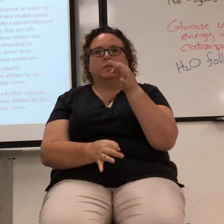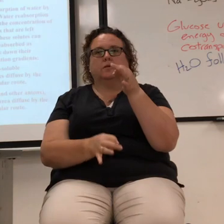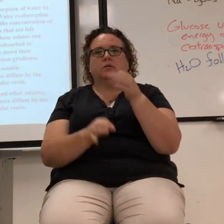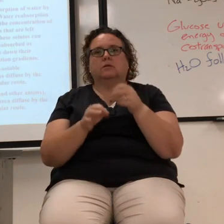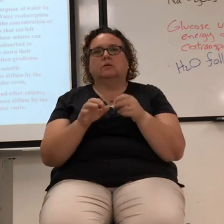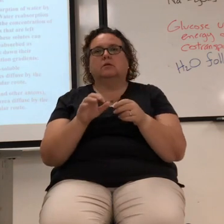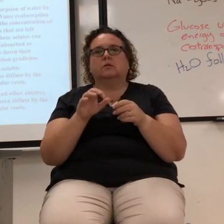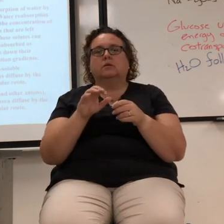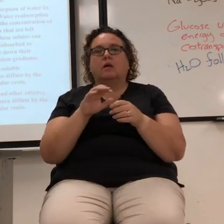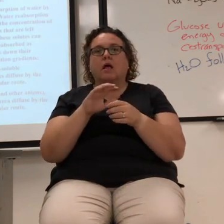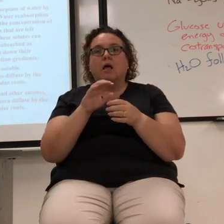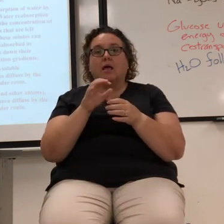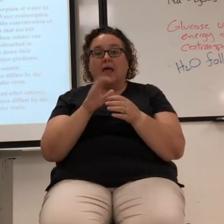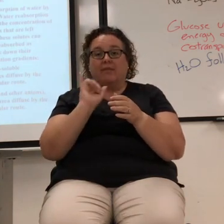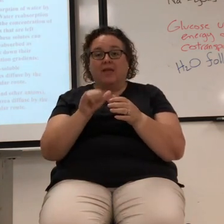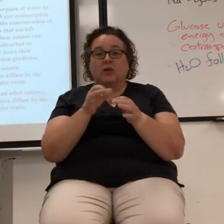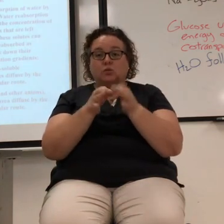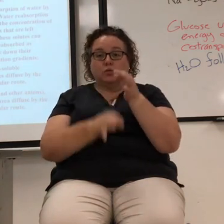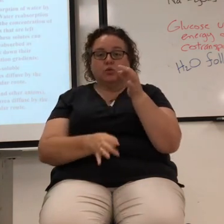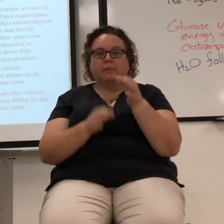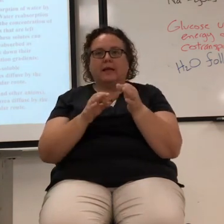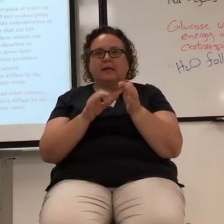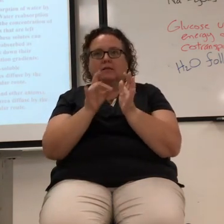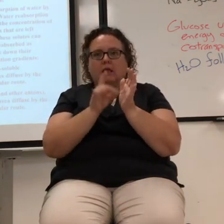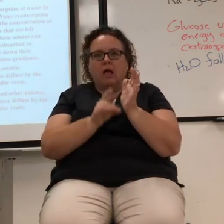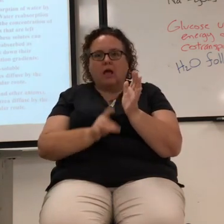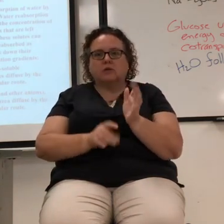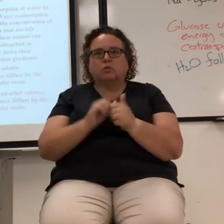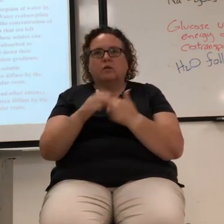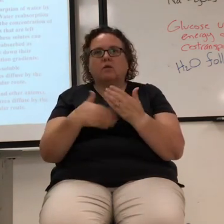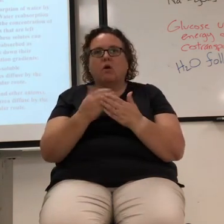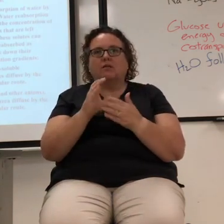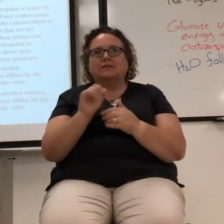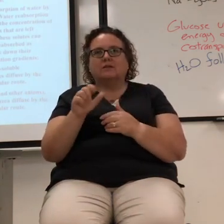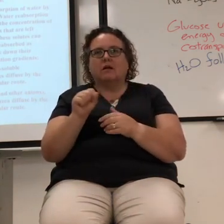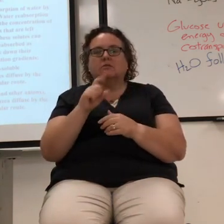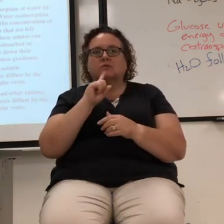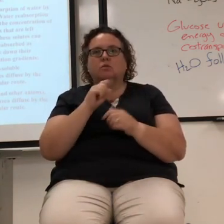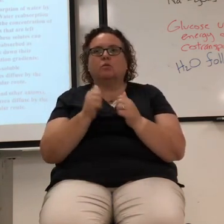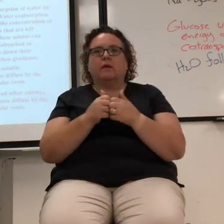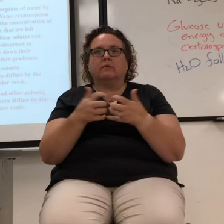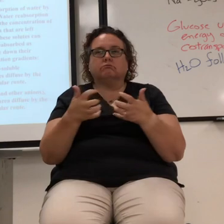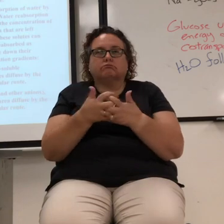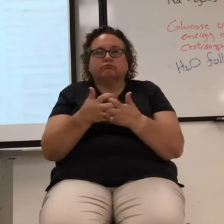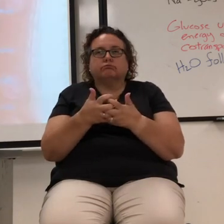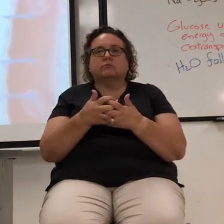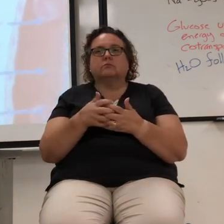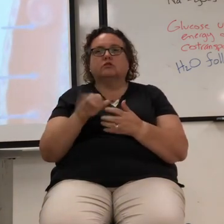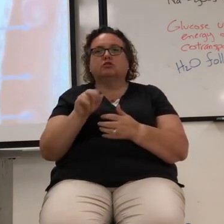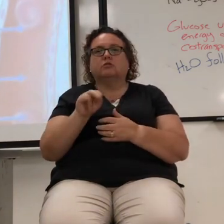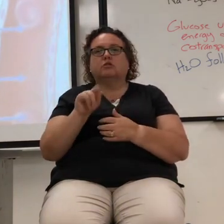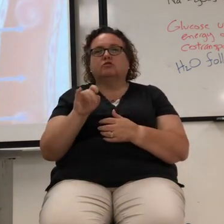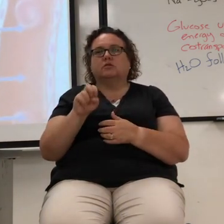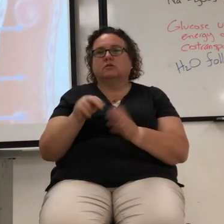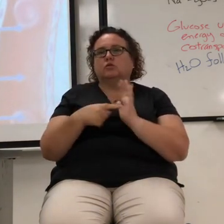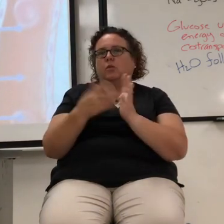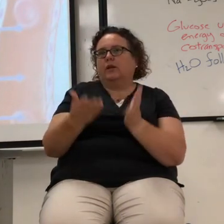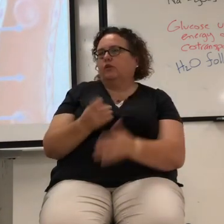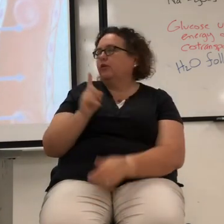cells. And all the cells are linked together by tight junctions, shown right here.